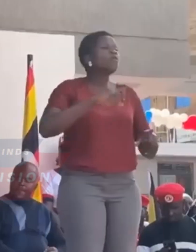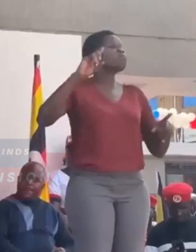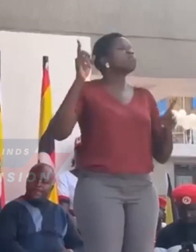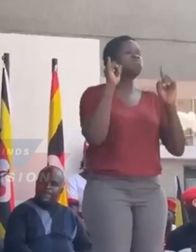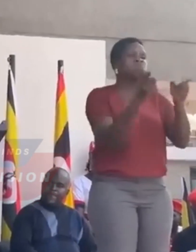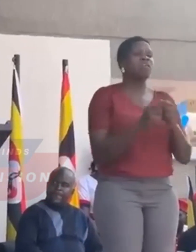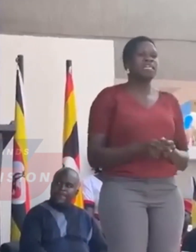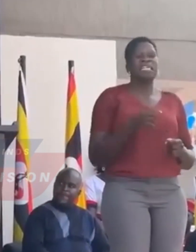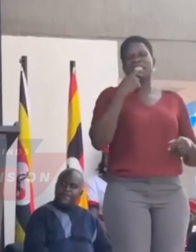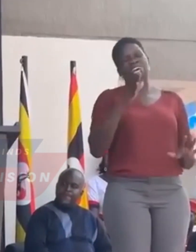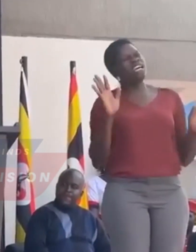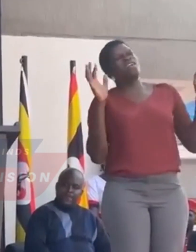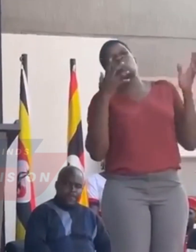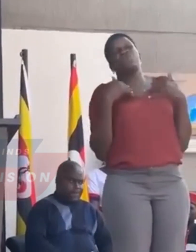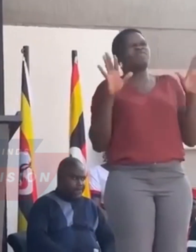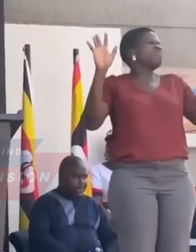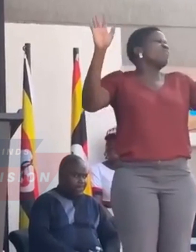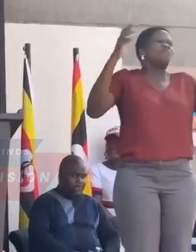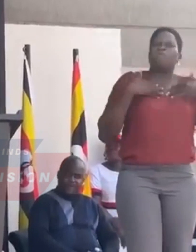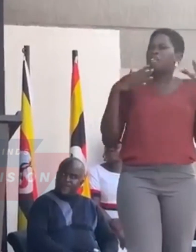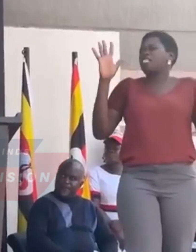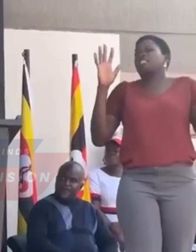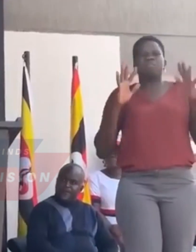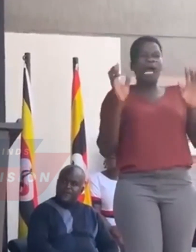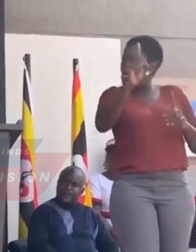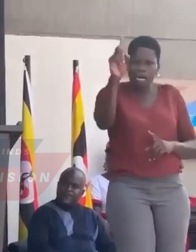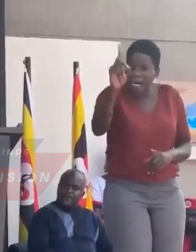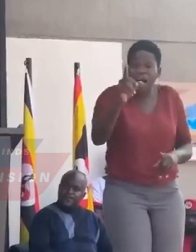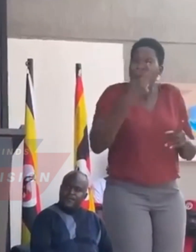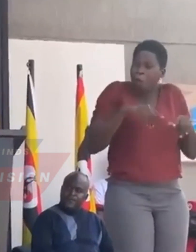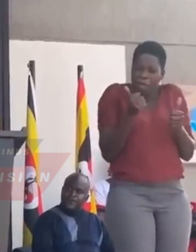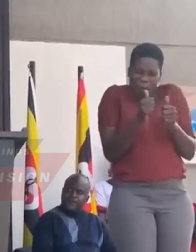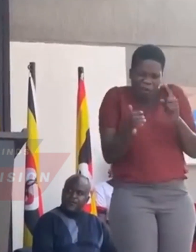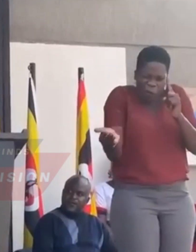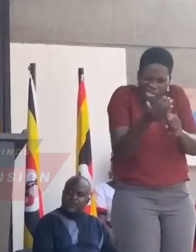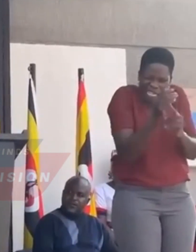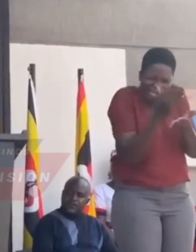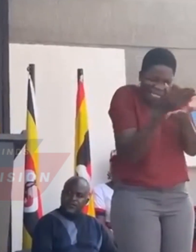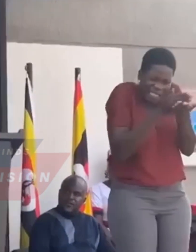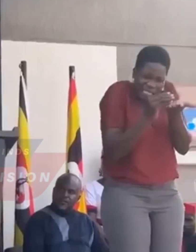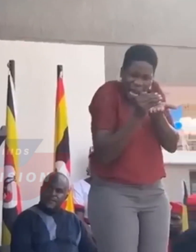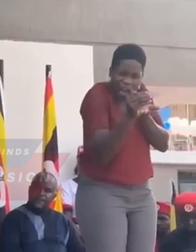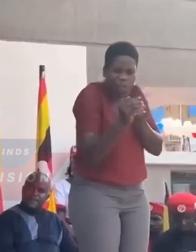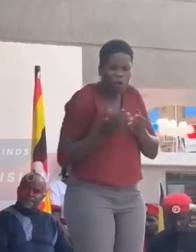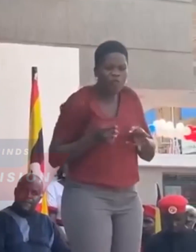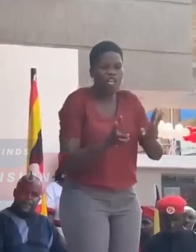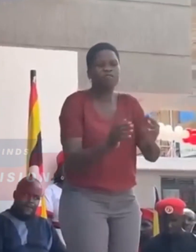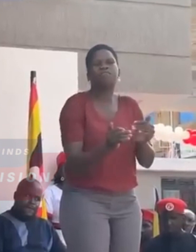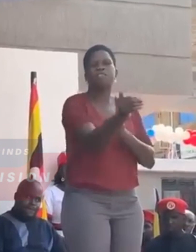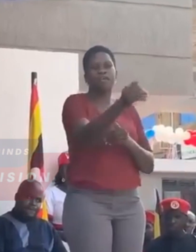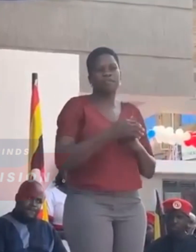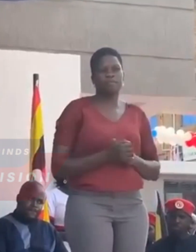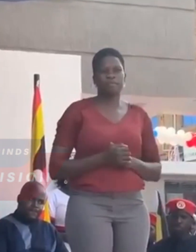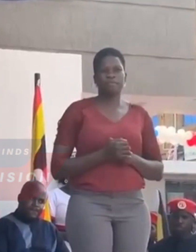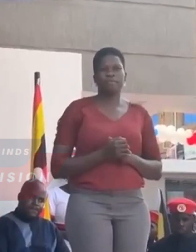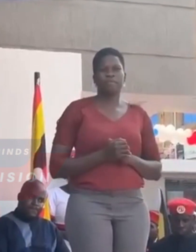ne muloza twatu katemberangawano ne muvimba no tetunna baya dokutunda kama katundu tundu ko lugendo jetugenda.